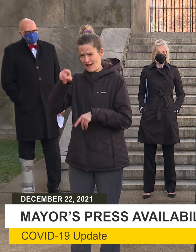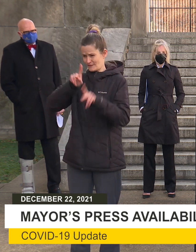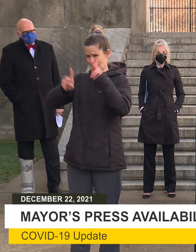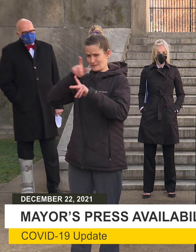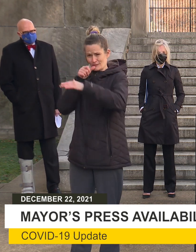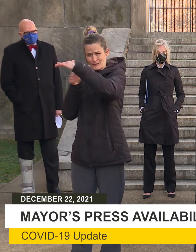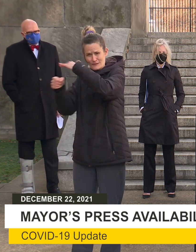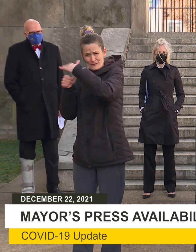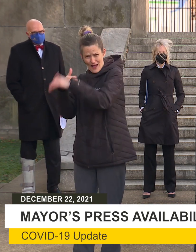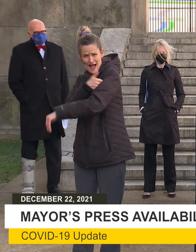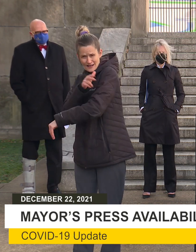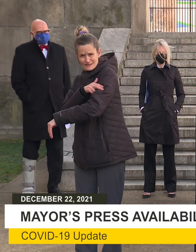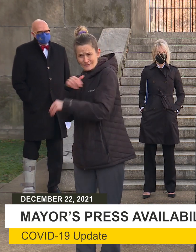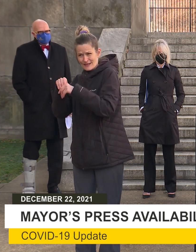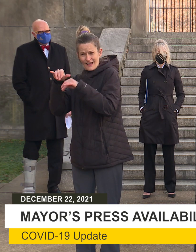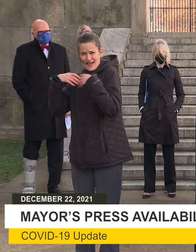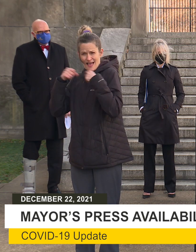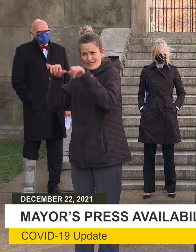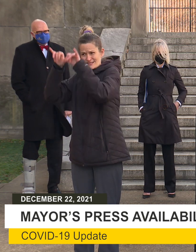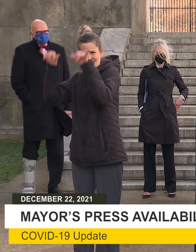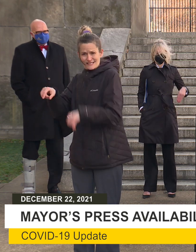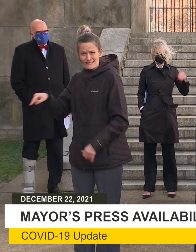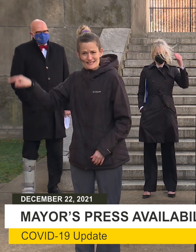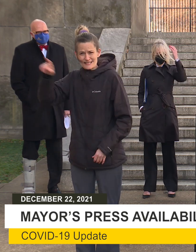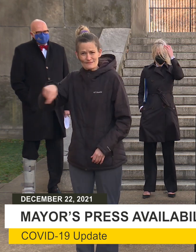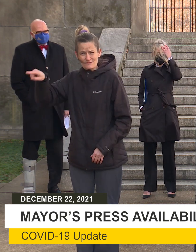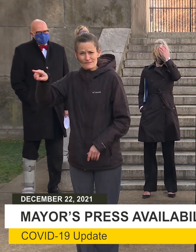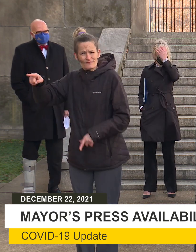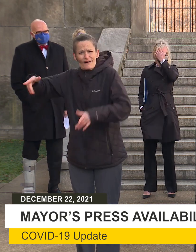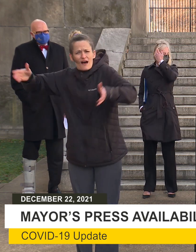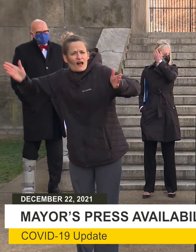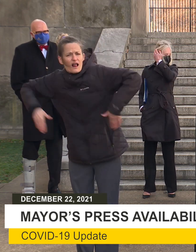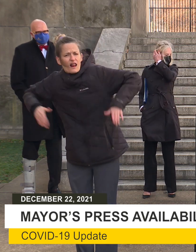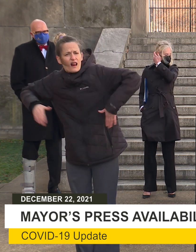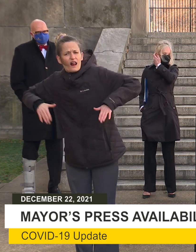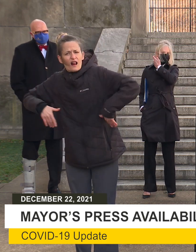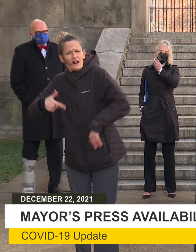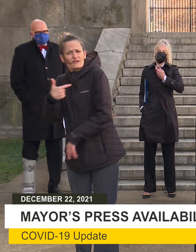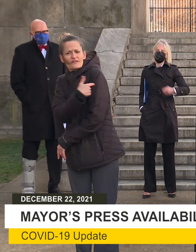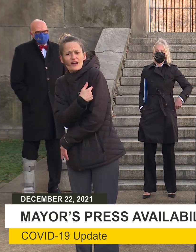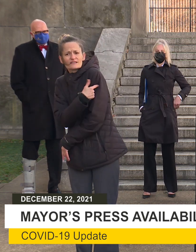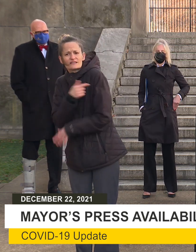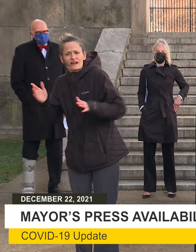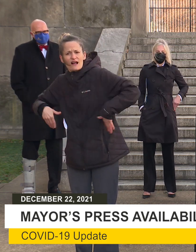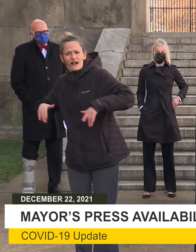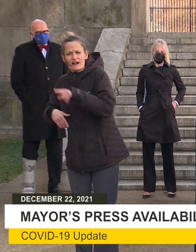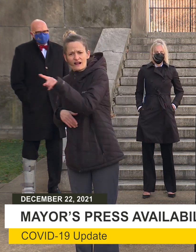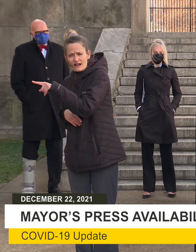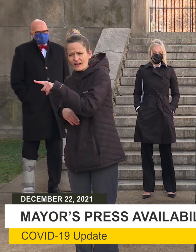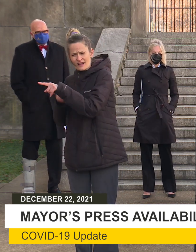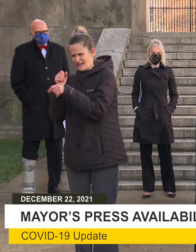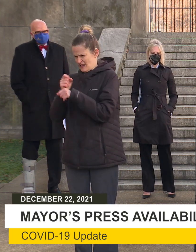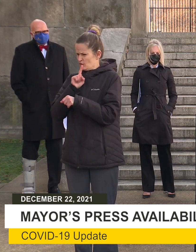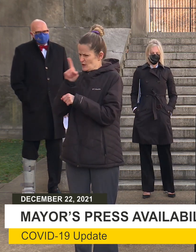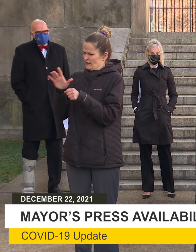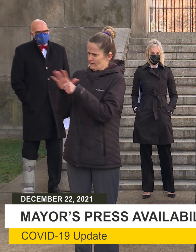received the 3 vaccinations needed to assure adequate protection. I want to be very clear on